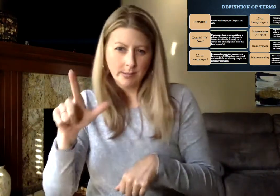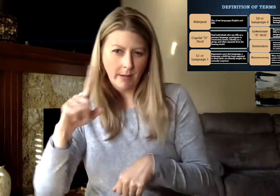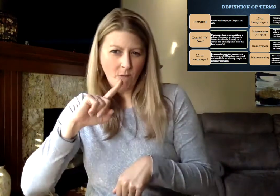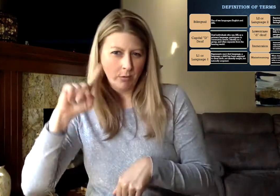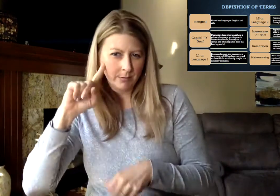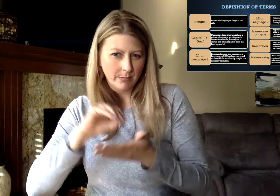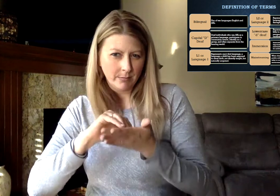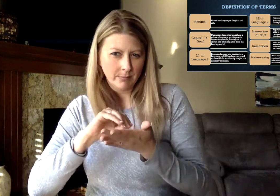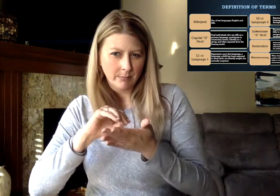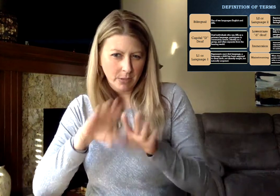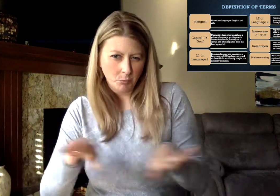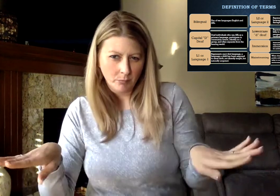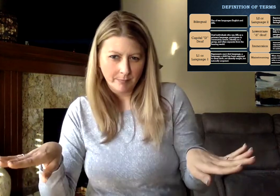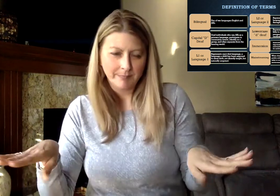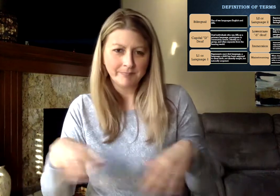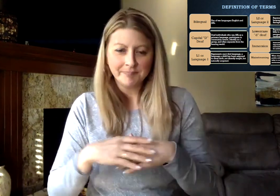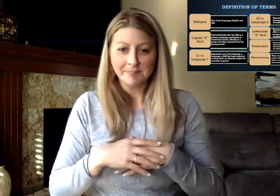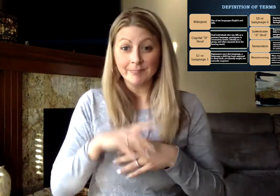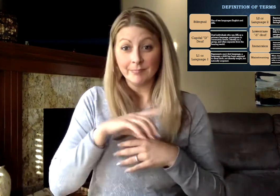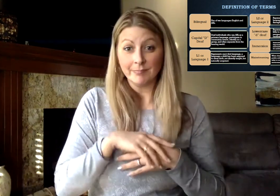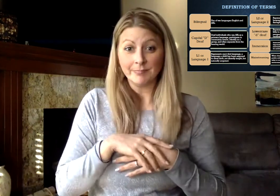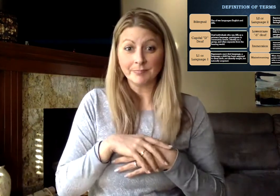English or ASL for deaf children.